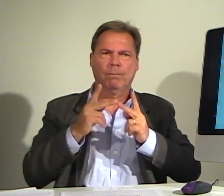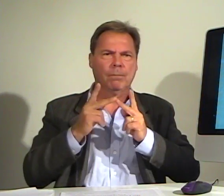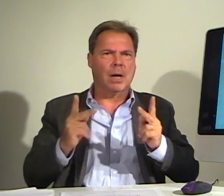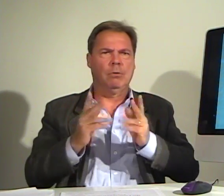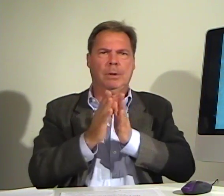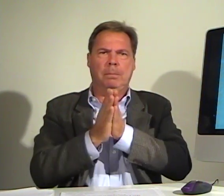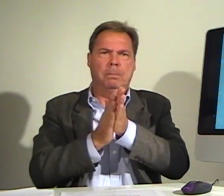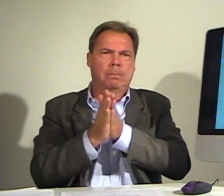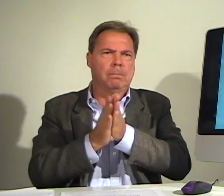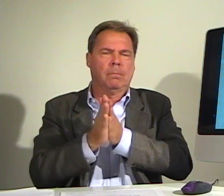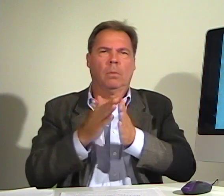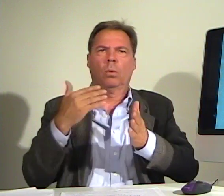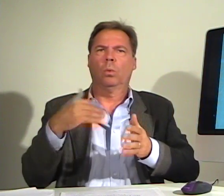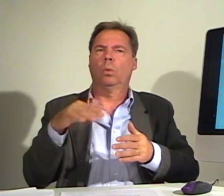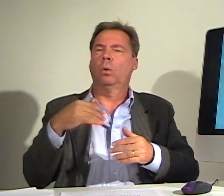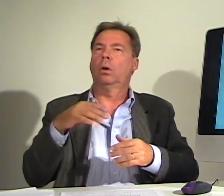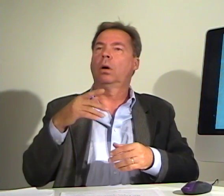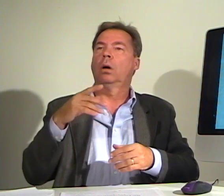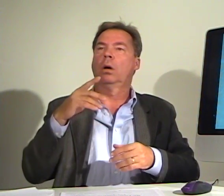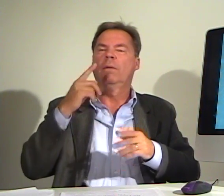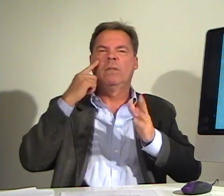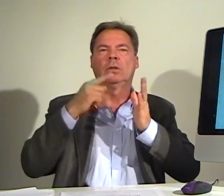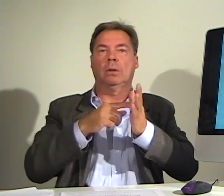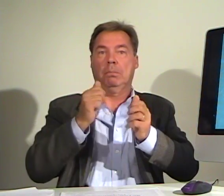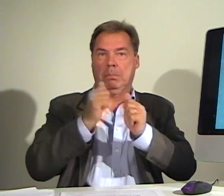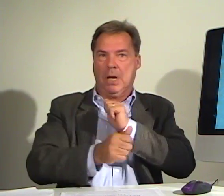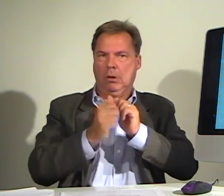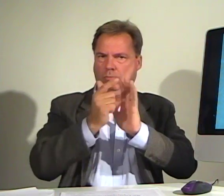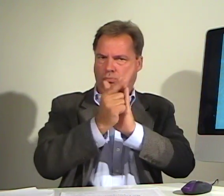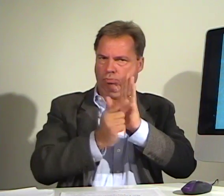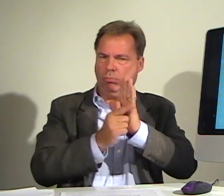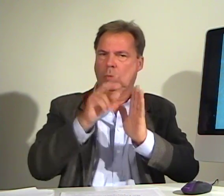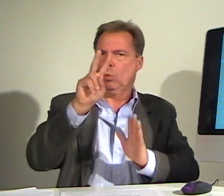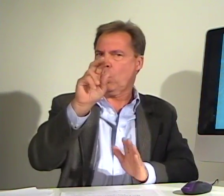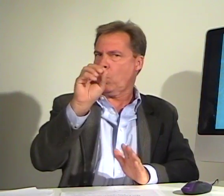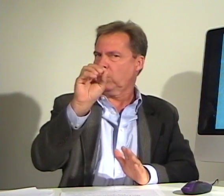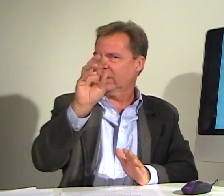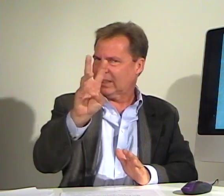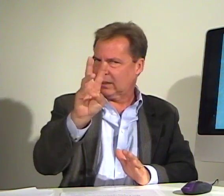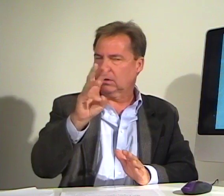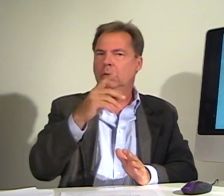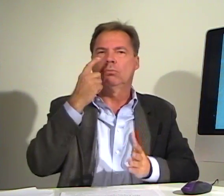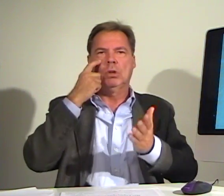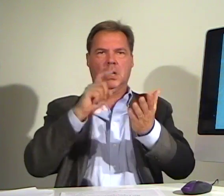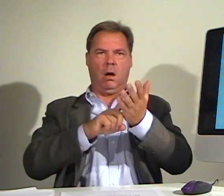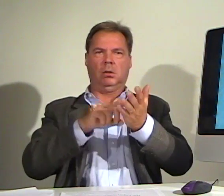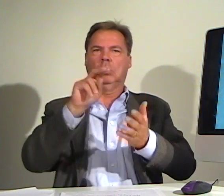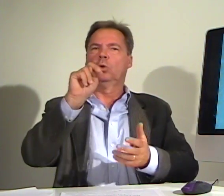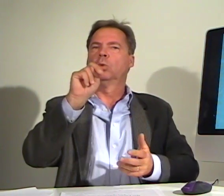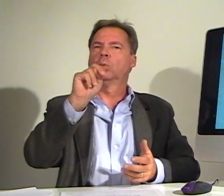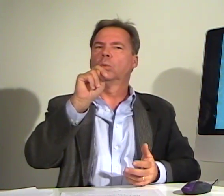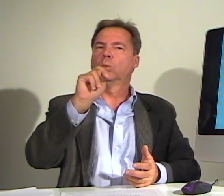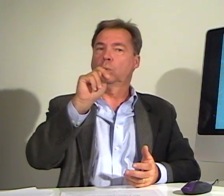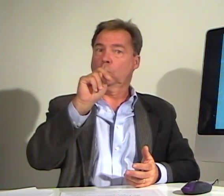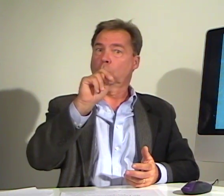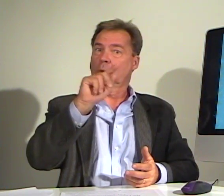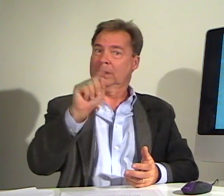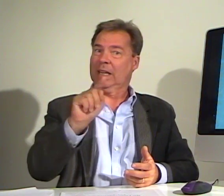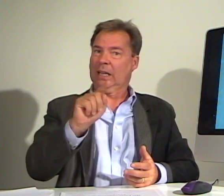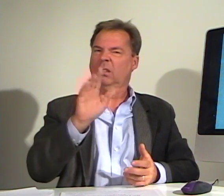Zealand. They've been very ambitious with sign language. For example, in 2006, they recognized and passed